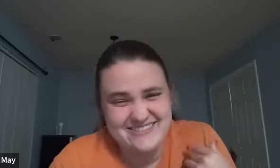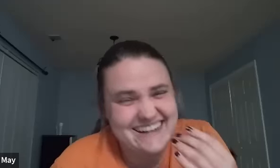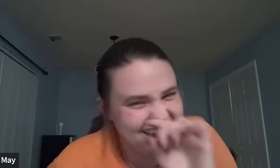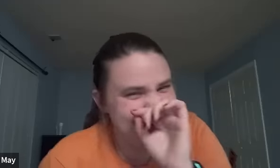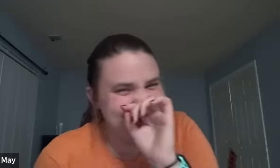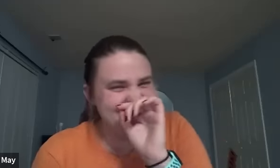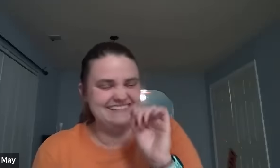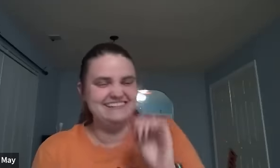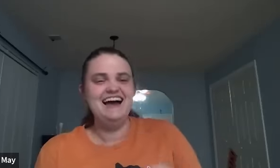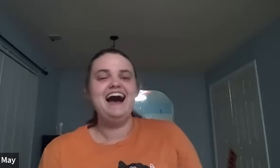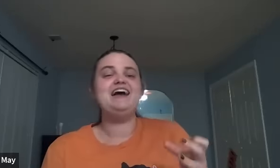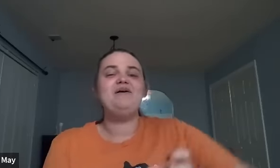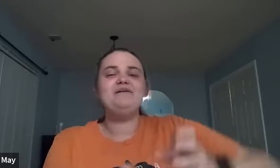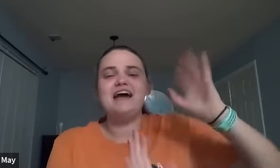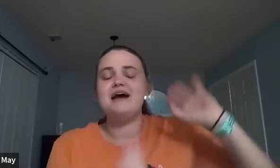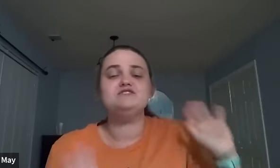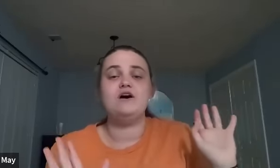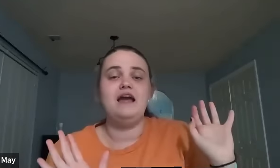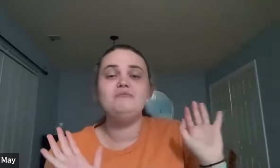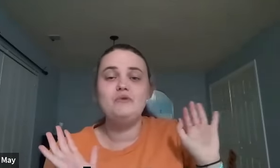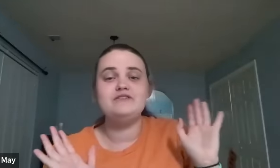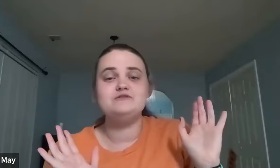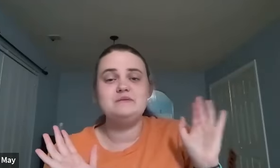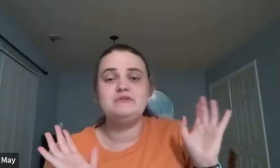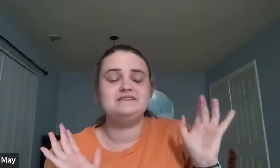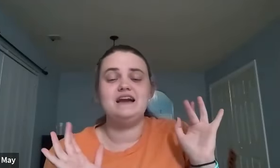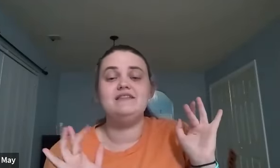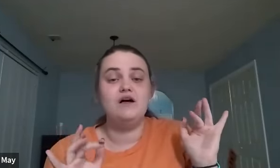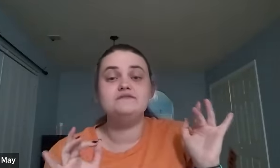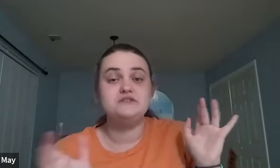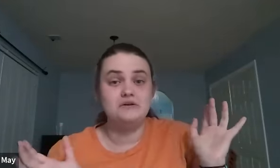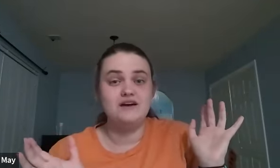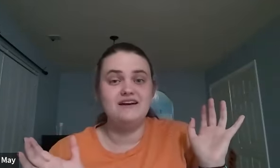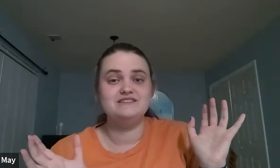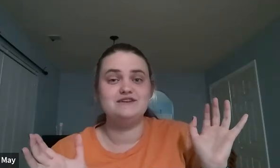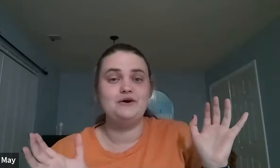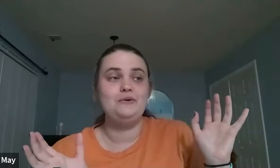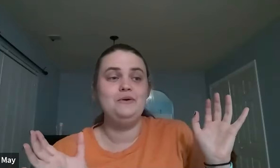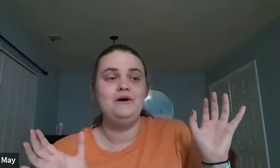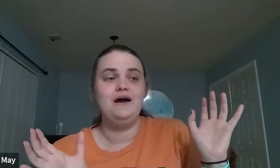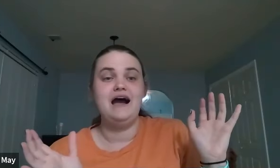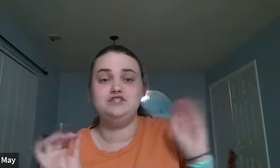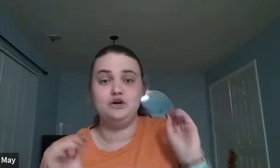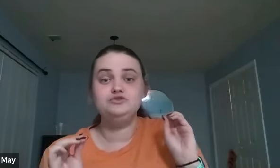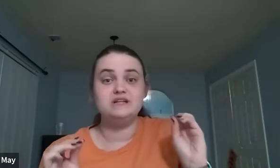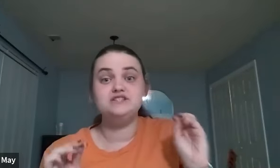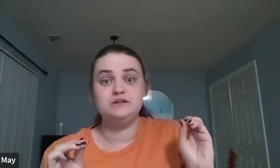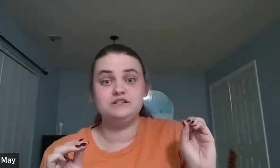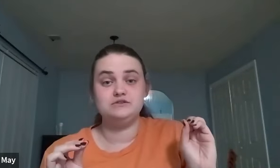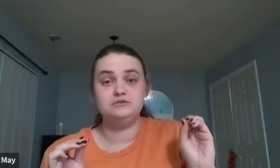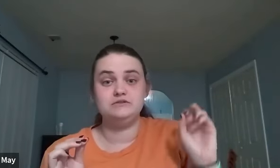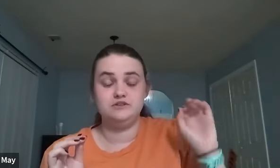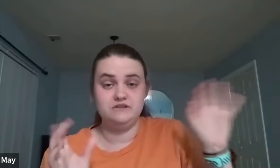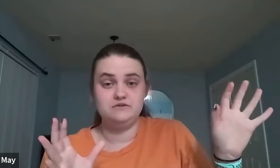now. I'm sorry. I'm one of those people that's like, I love soda. And so I don't drink it during the